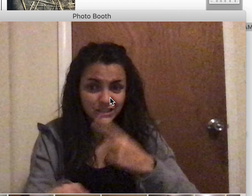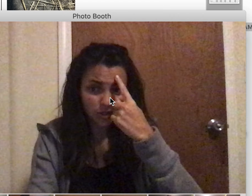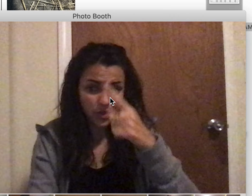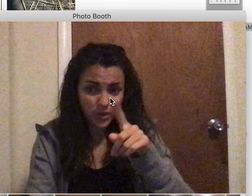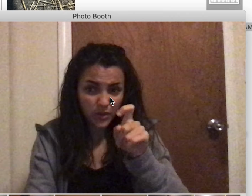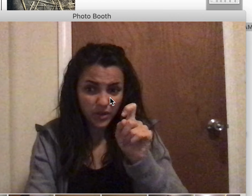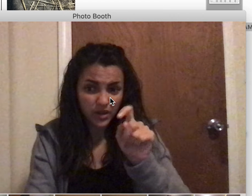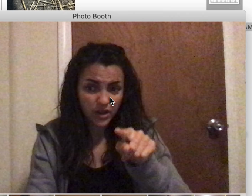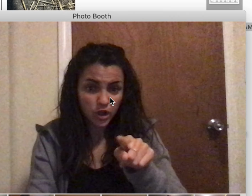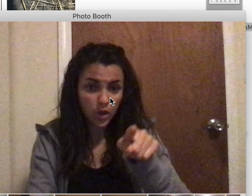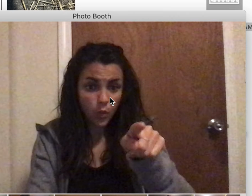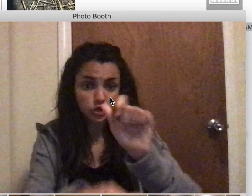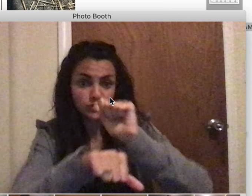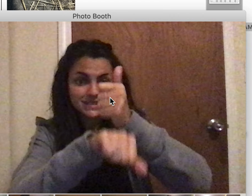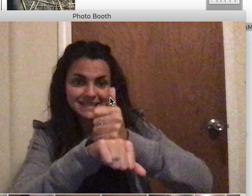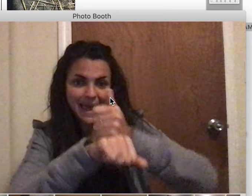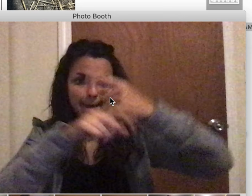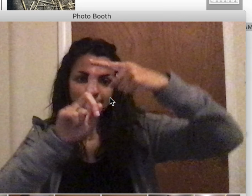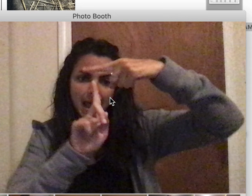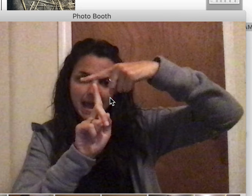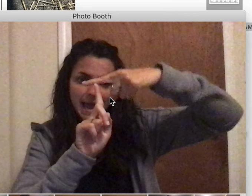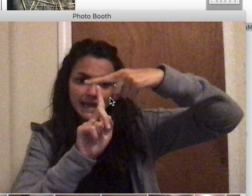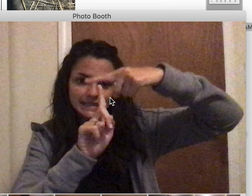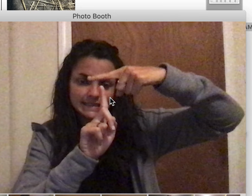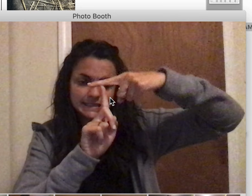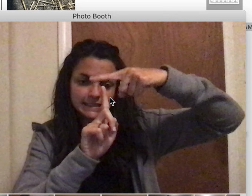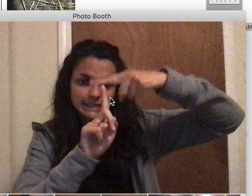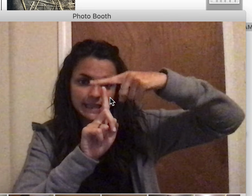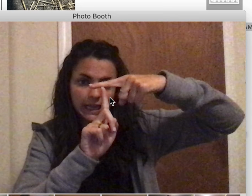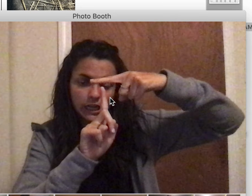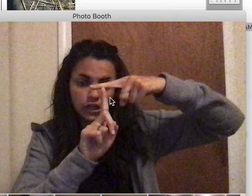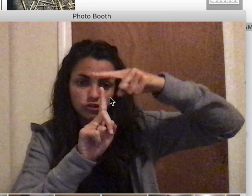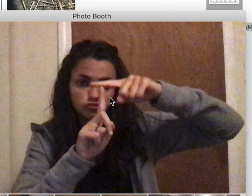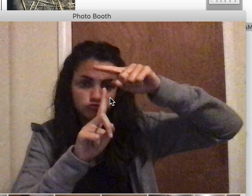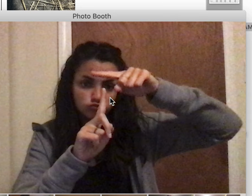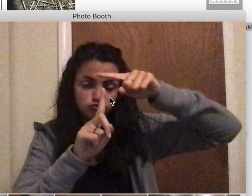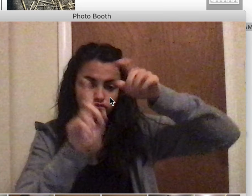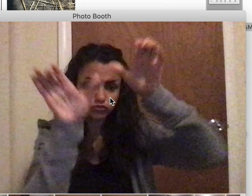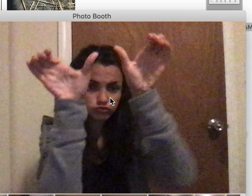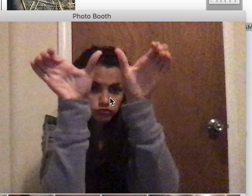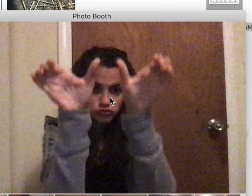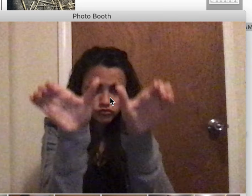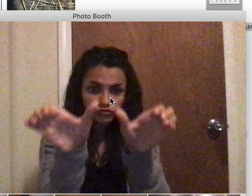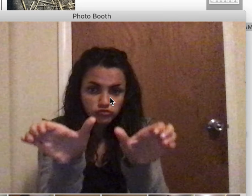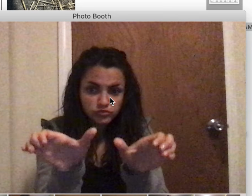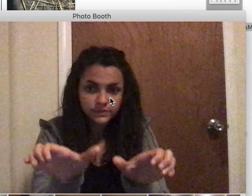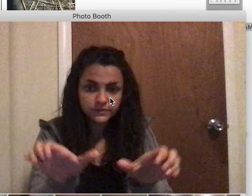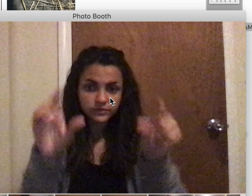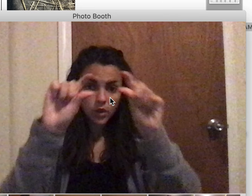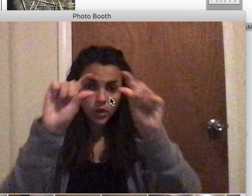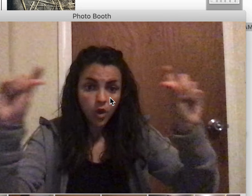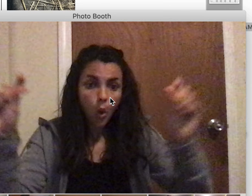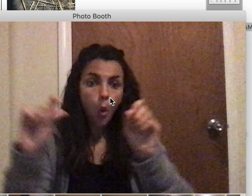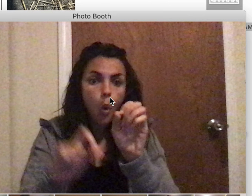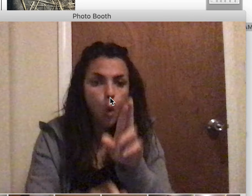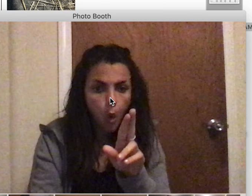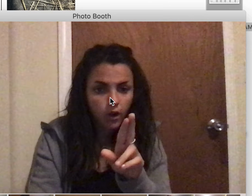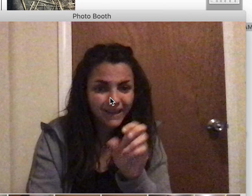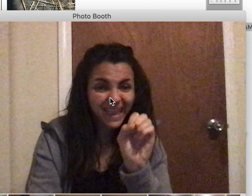a T-chart and or write an explanation. So basically this is in your